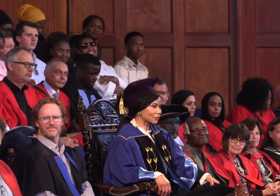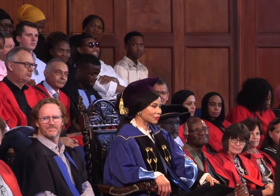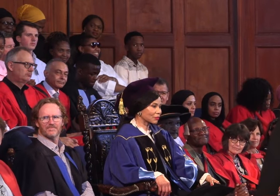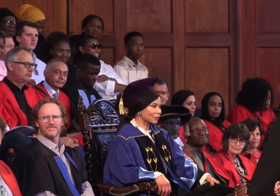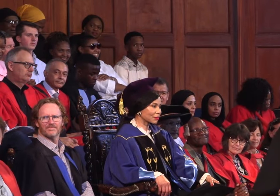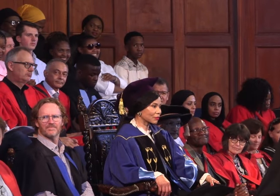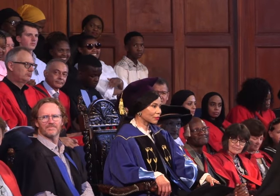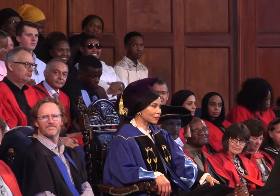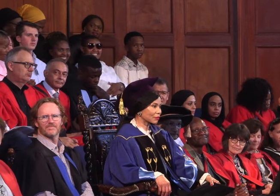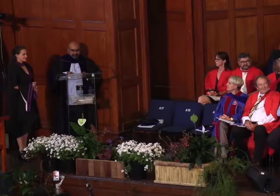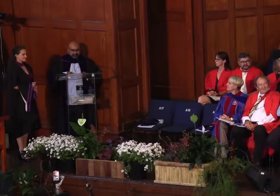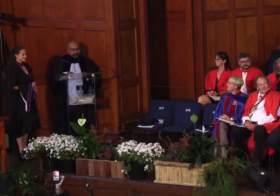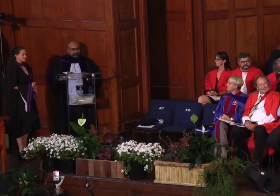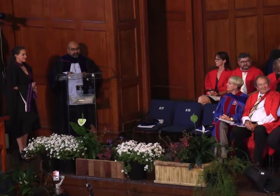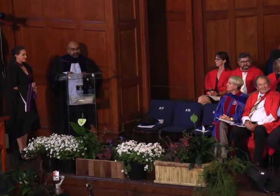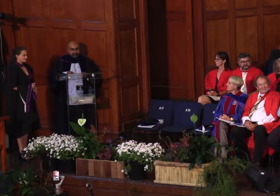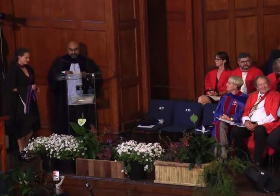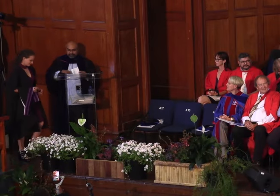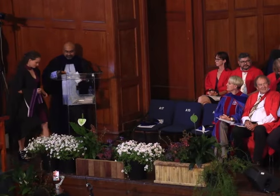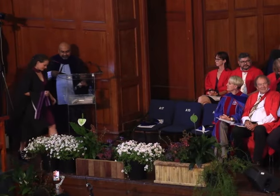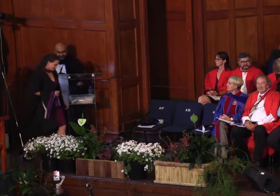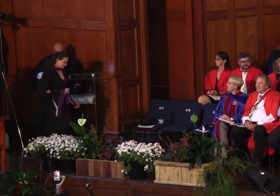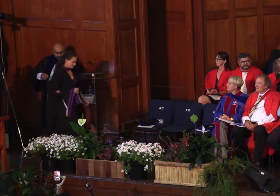For the degree of Bachelor of Science Honours, Ivana Schaefer.